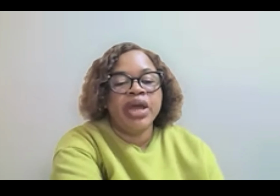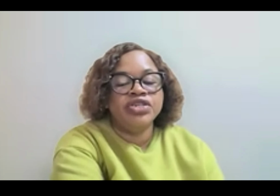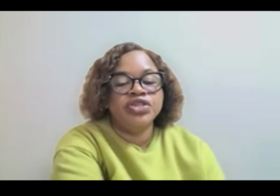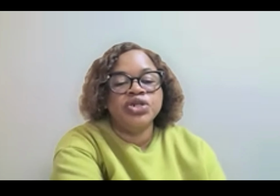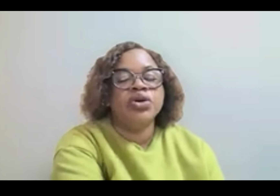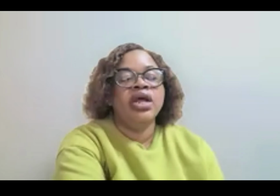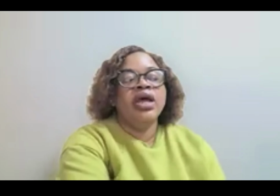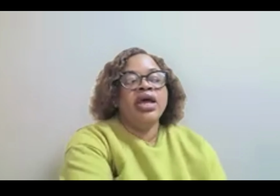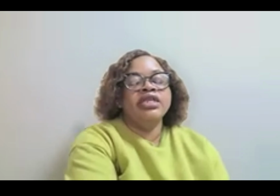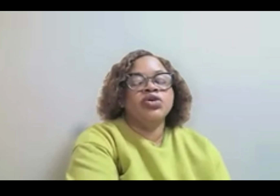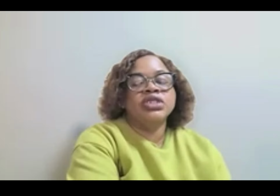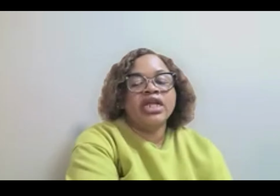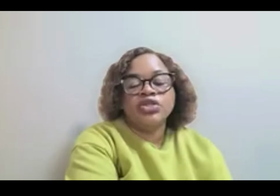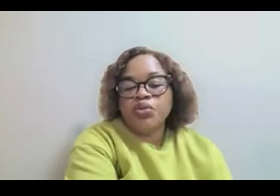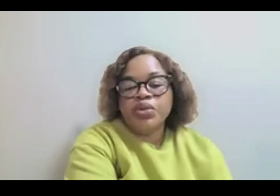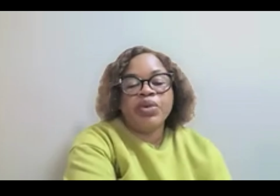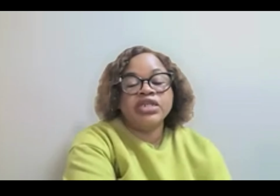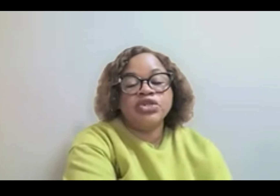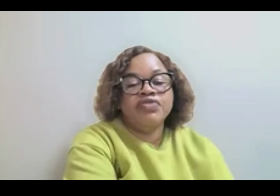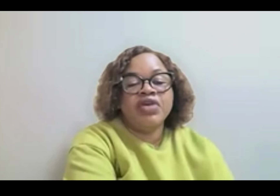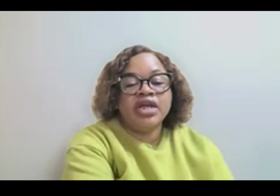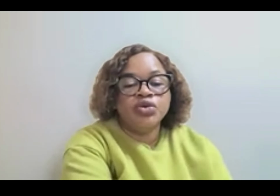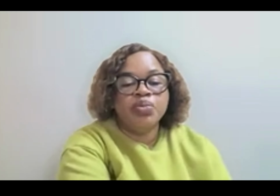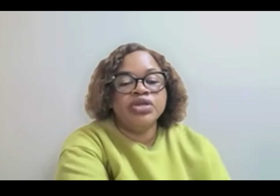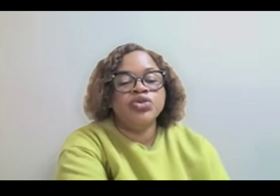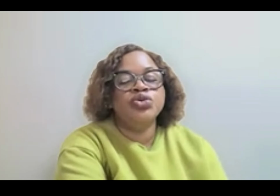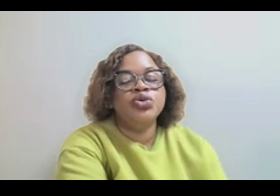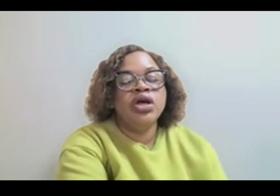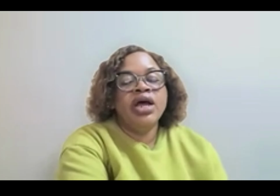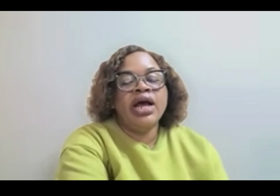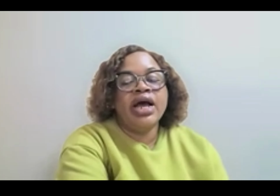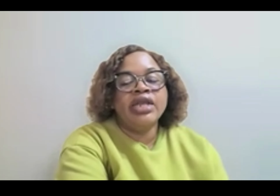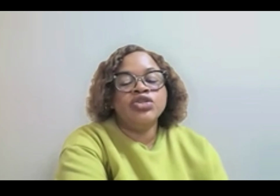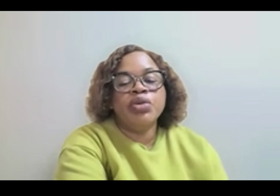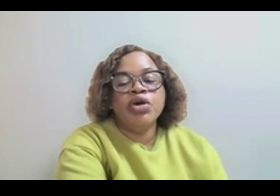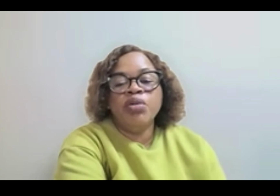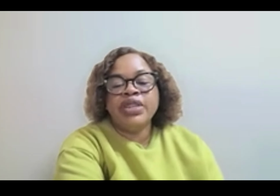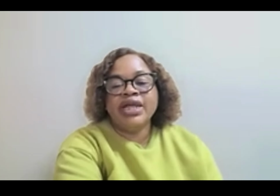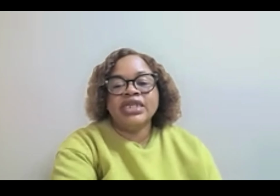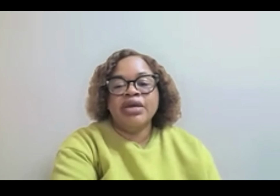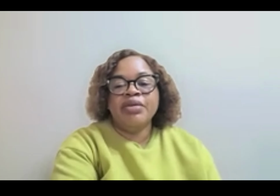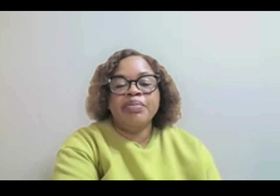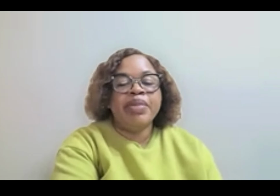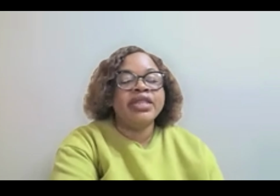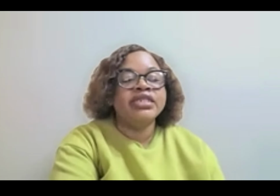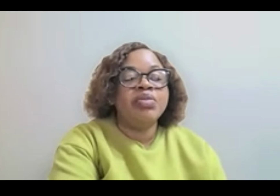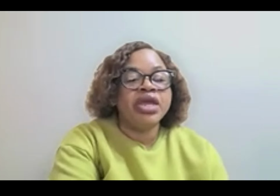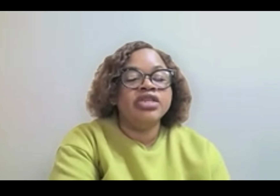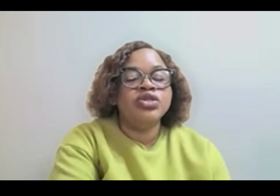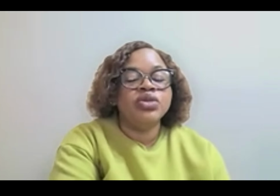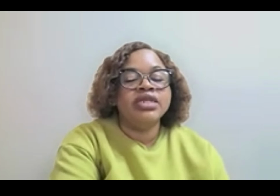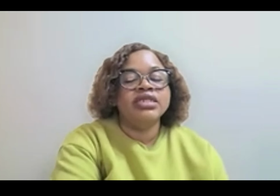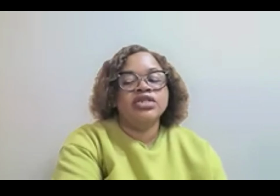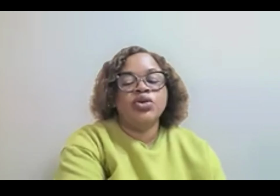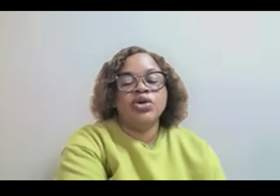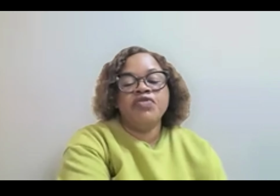registration is concerned. So we wanted to divide that group into 2. And so we hope that by the time we get to that session, if we